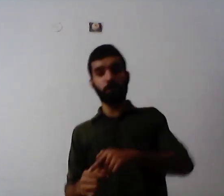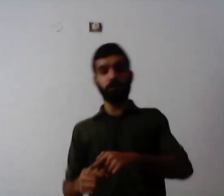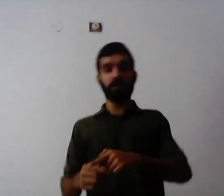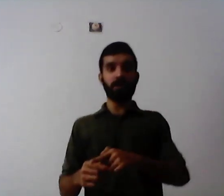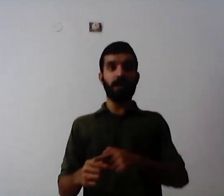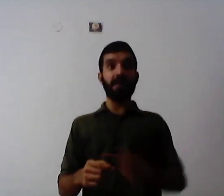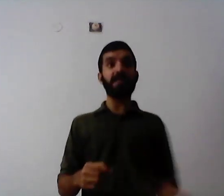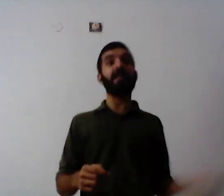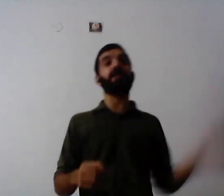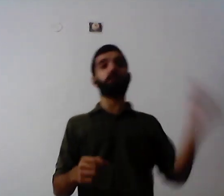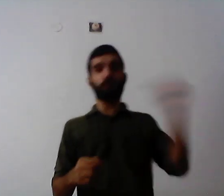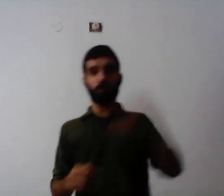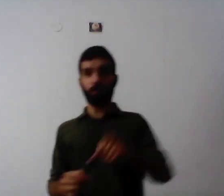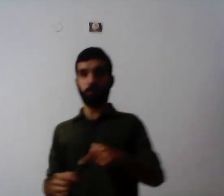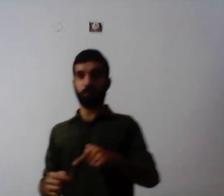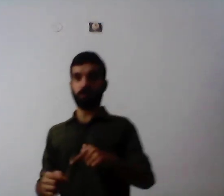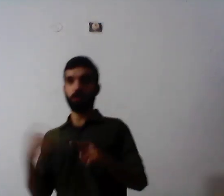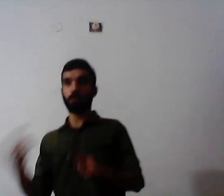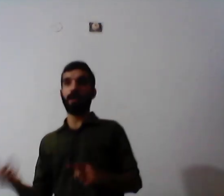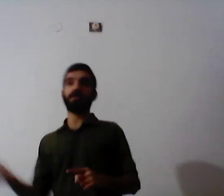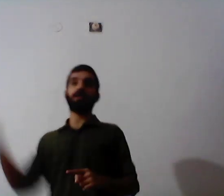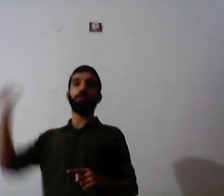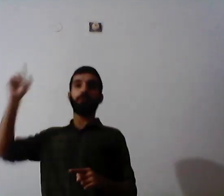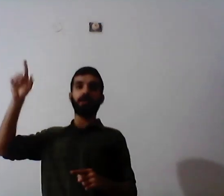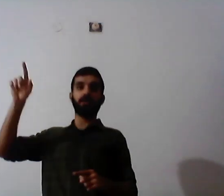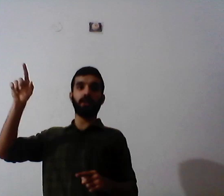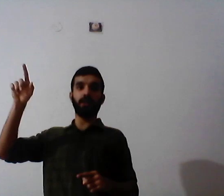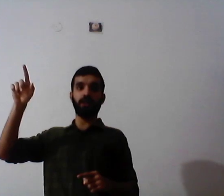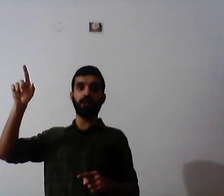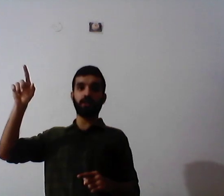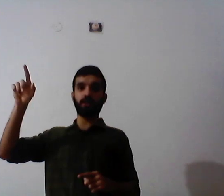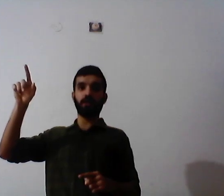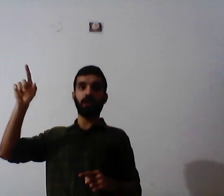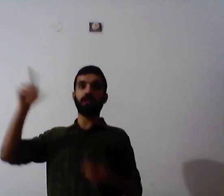process is an exothermic process. So as the temperature increases,